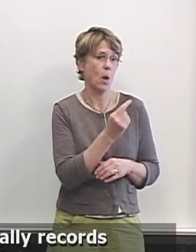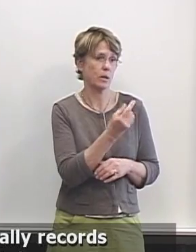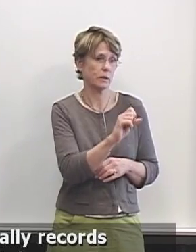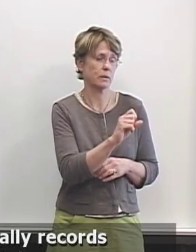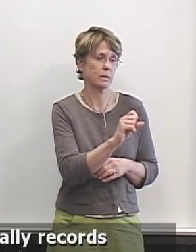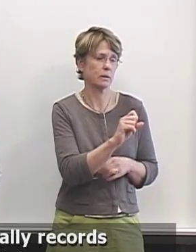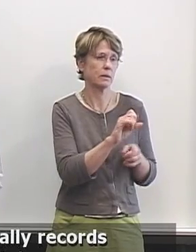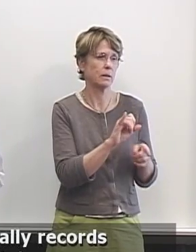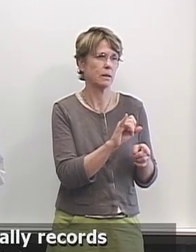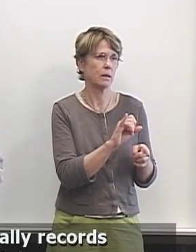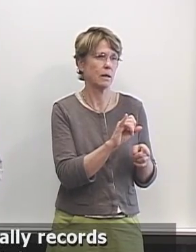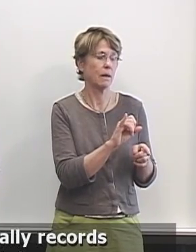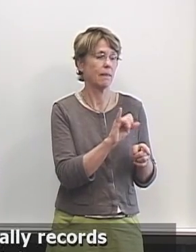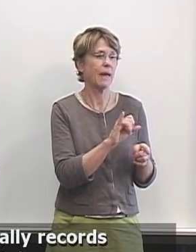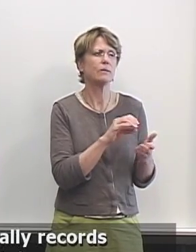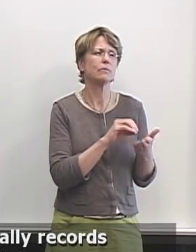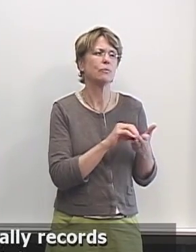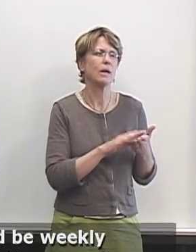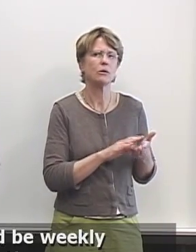really records of students' progress.